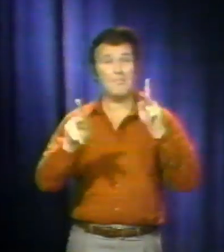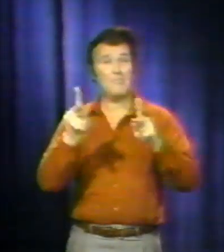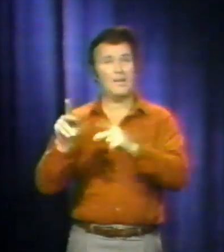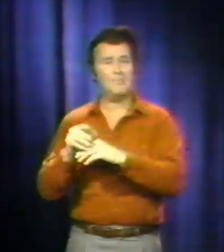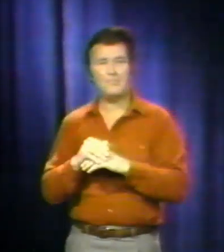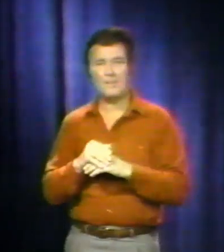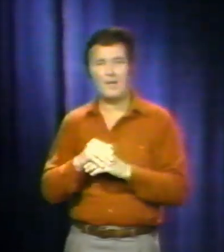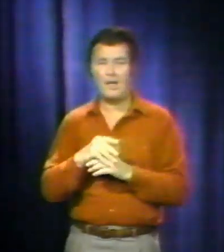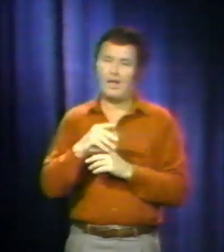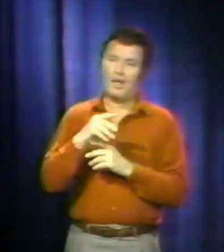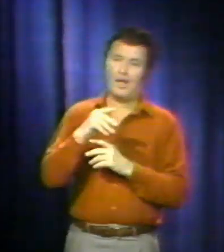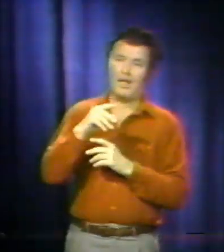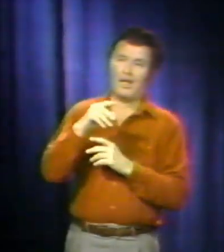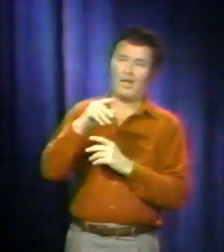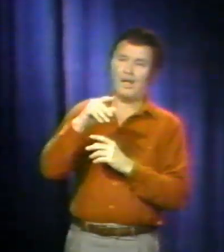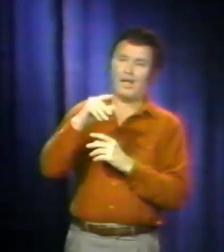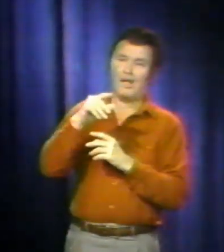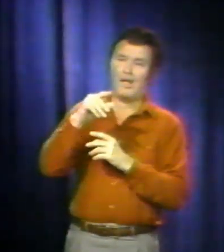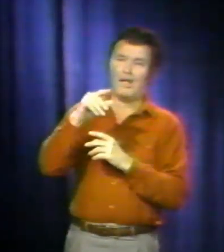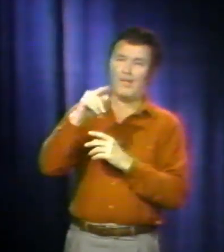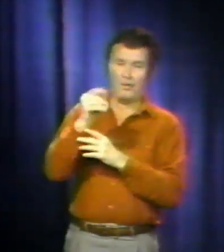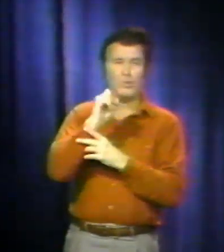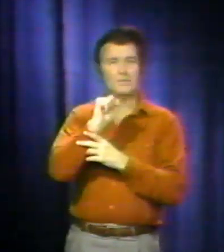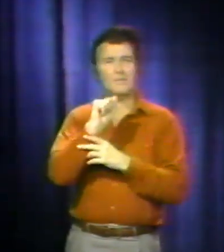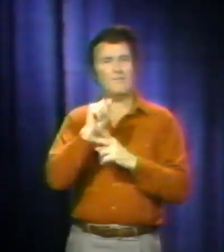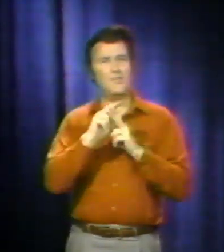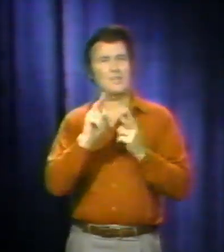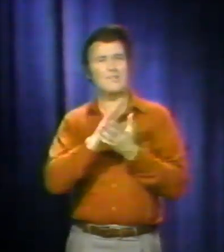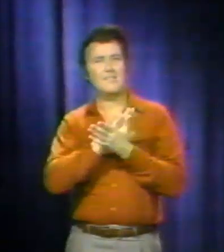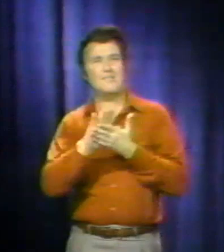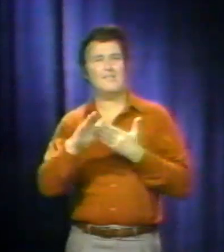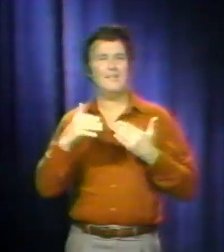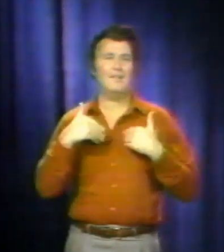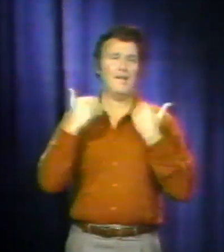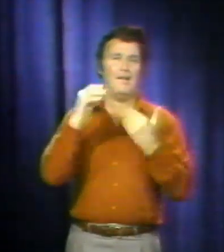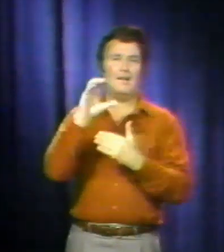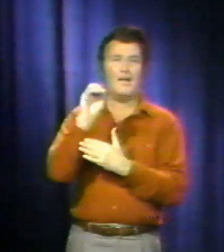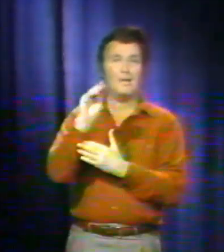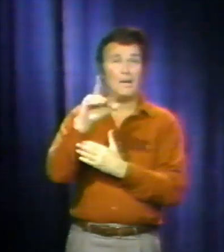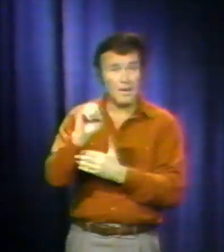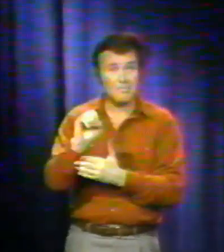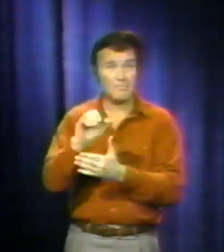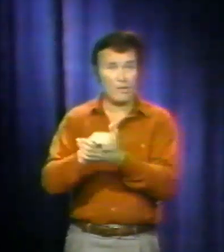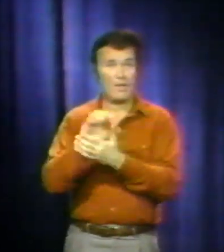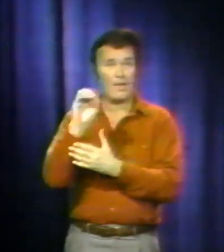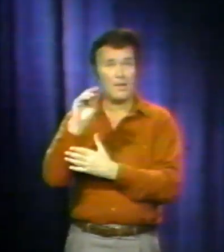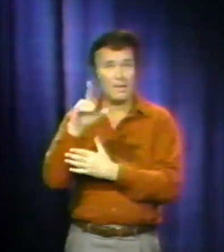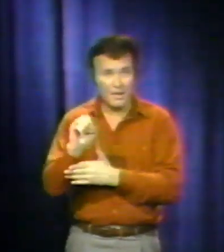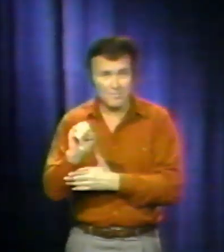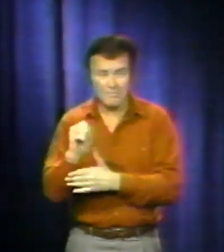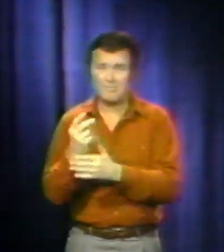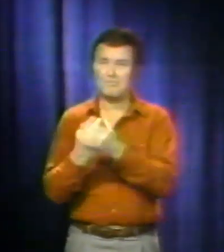many deaf people, and there was a very nice young couple, a married